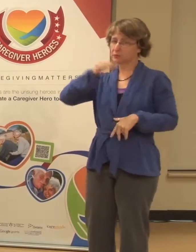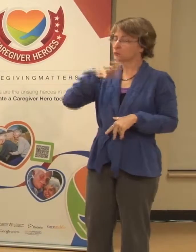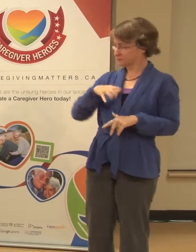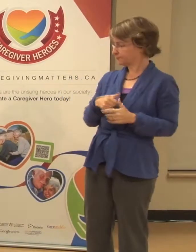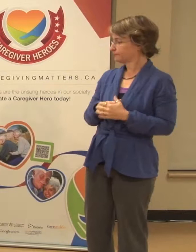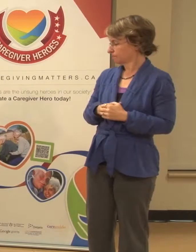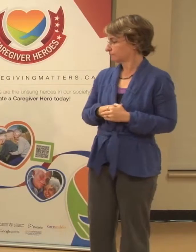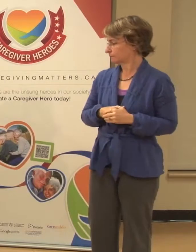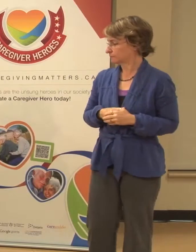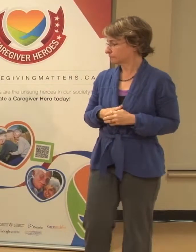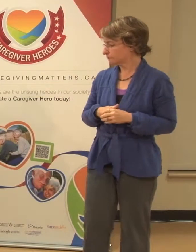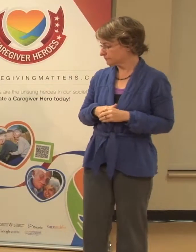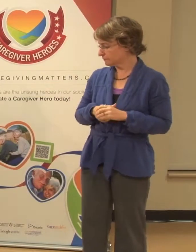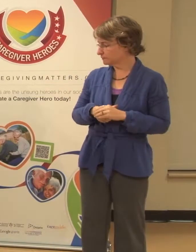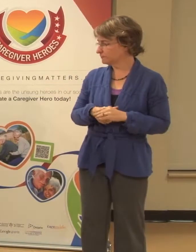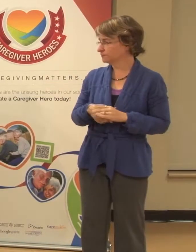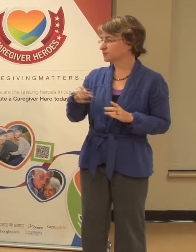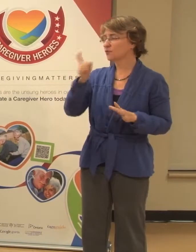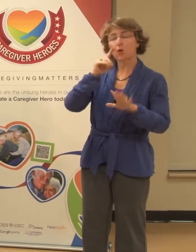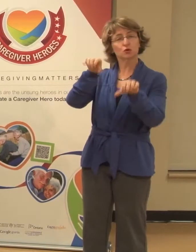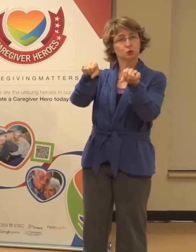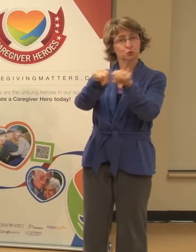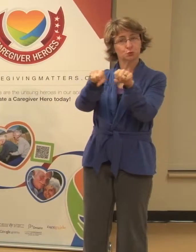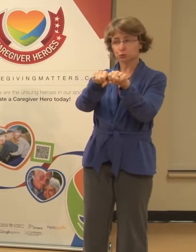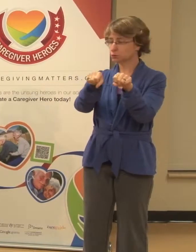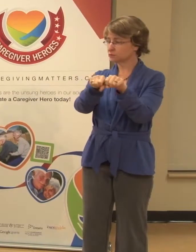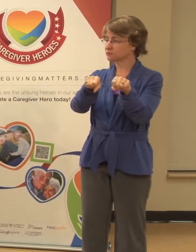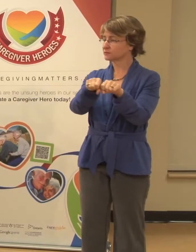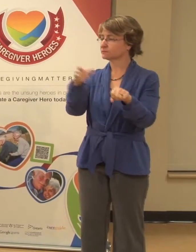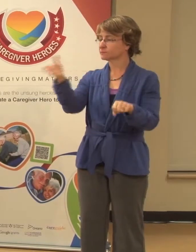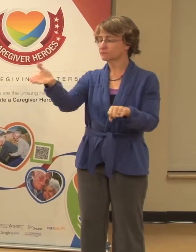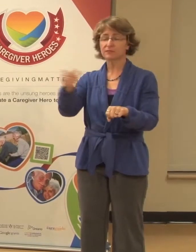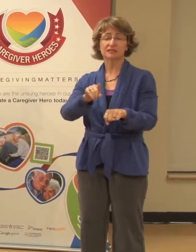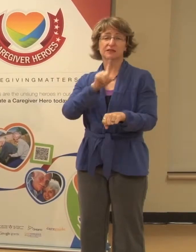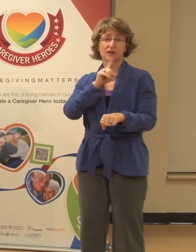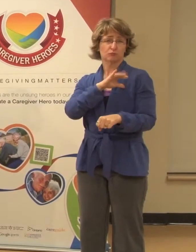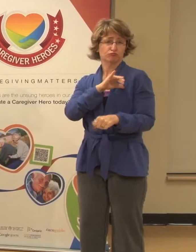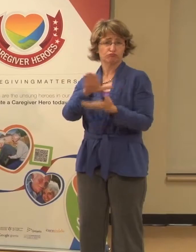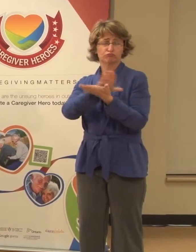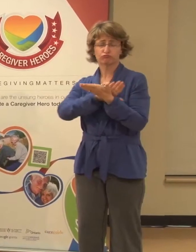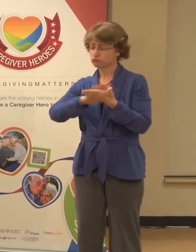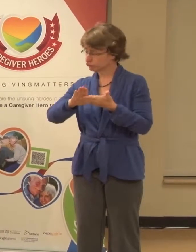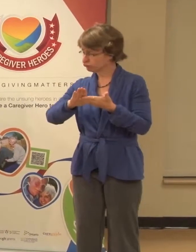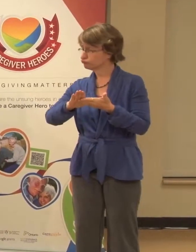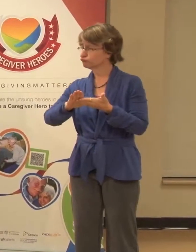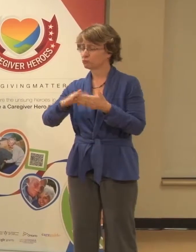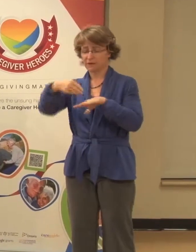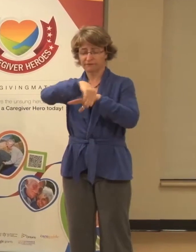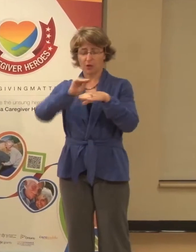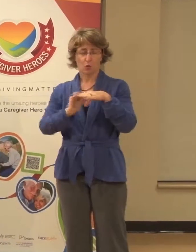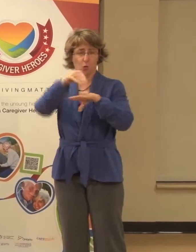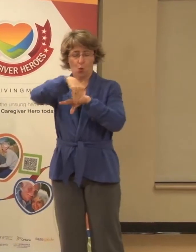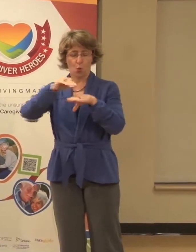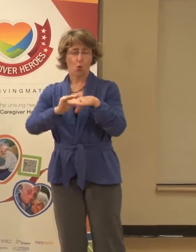and women. So with the shoes, we've got these very nice Velcro